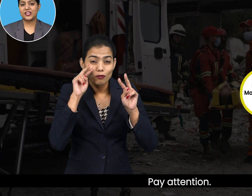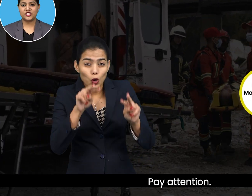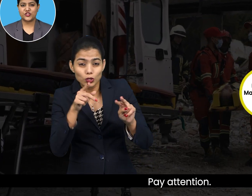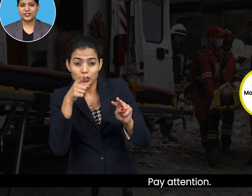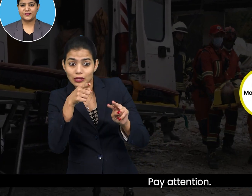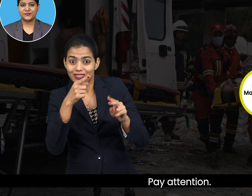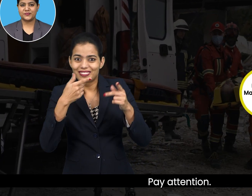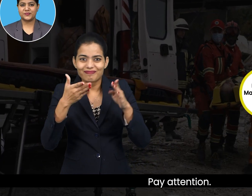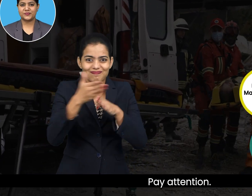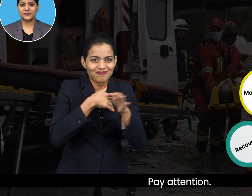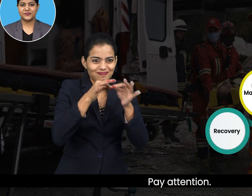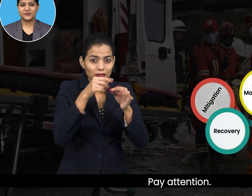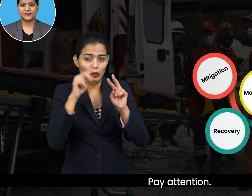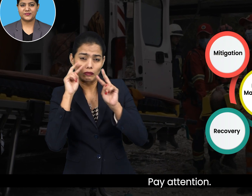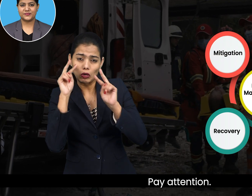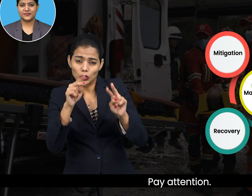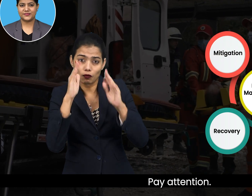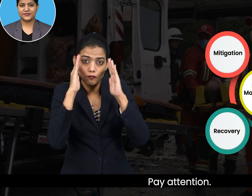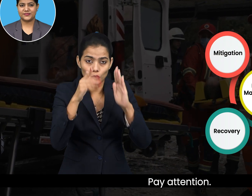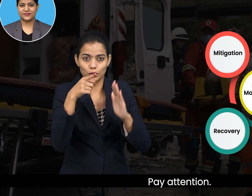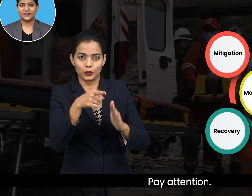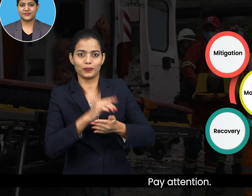Pay attention.